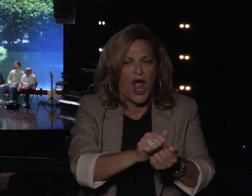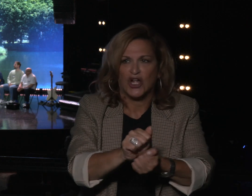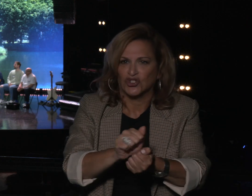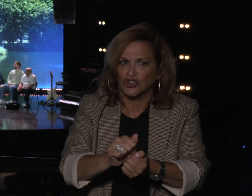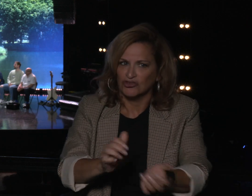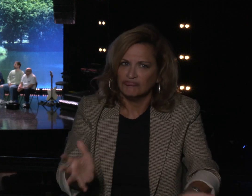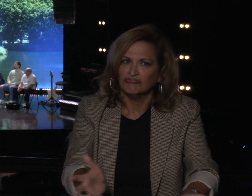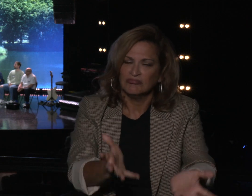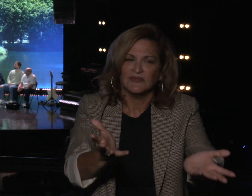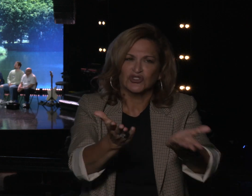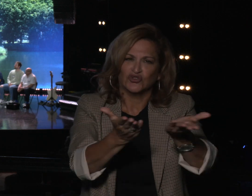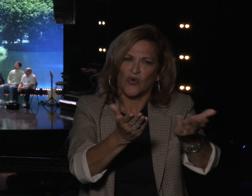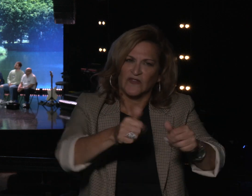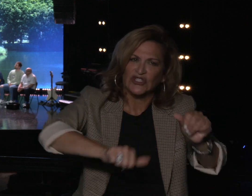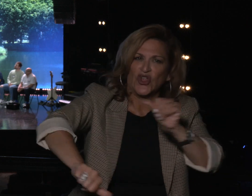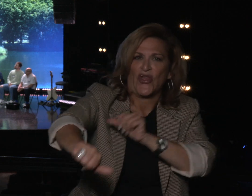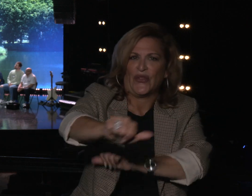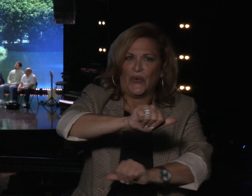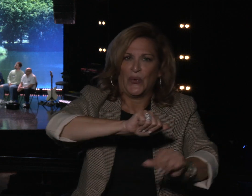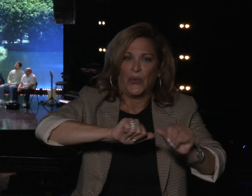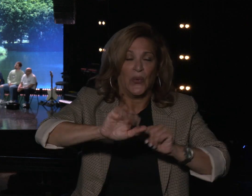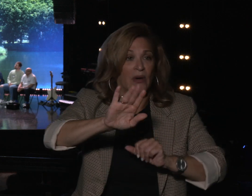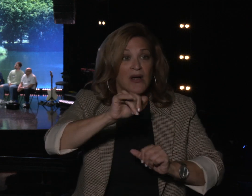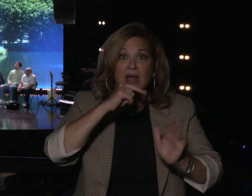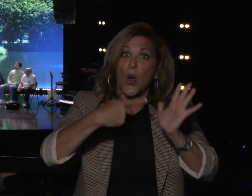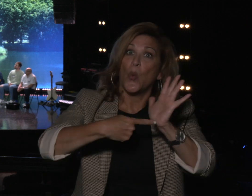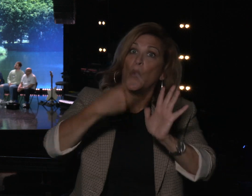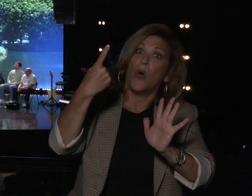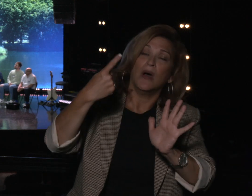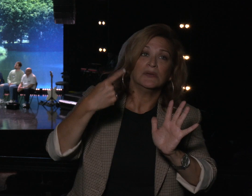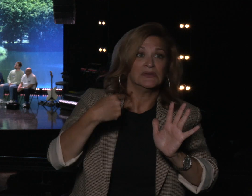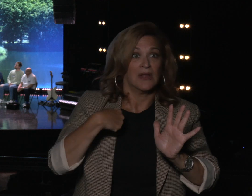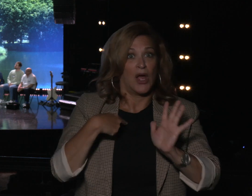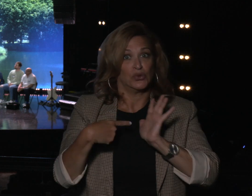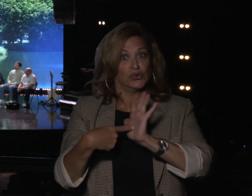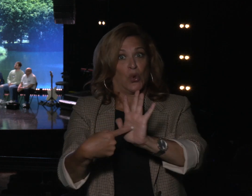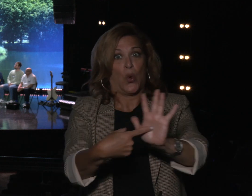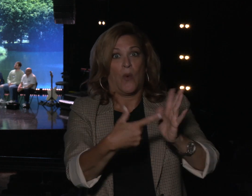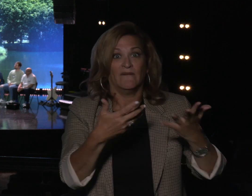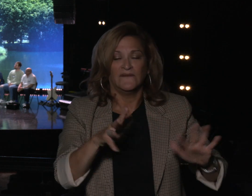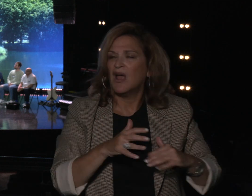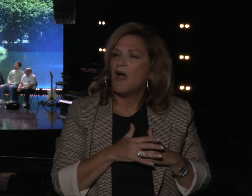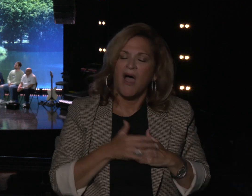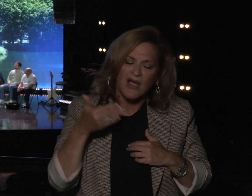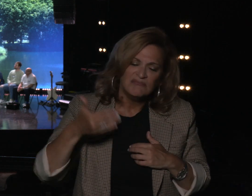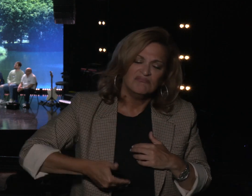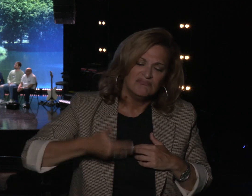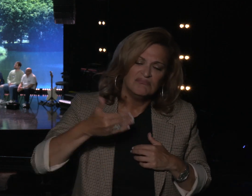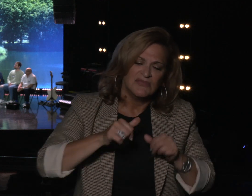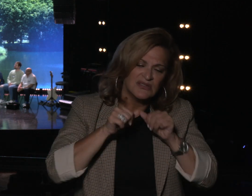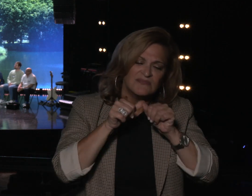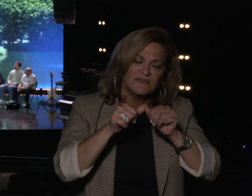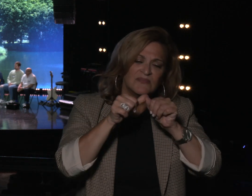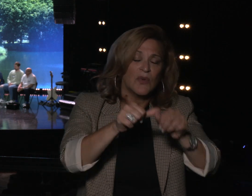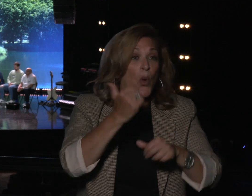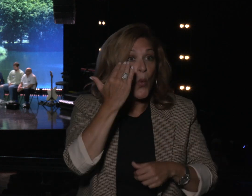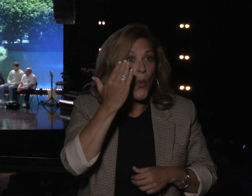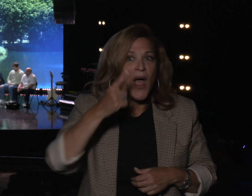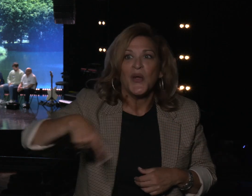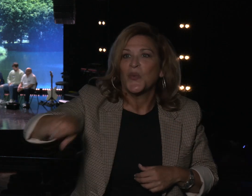a day one day done deal. It's ongoing, it's continuous, because we all need